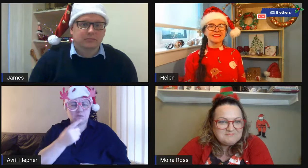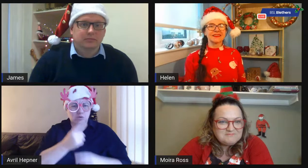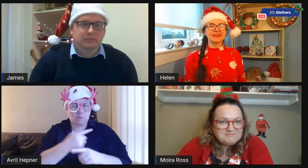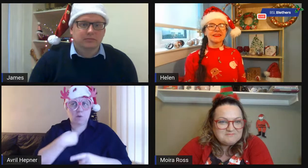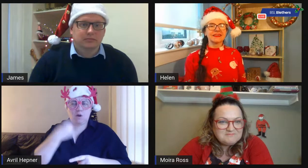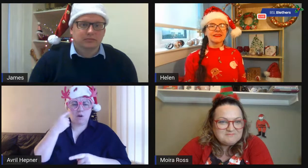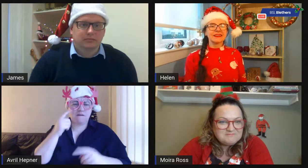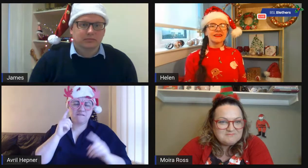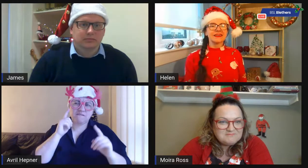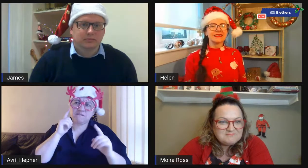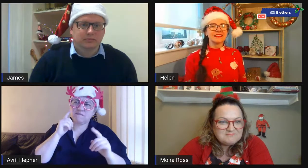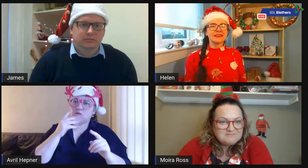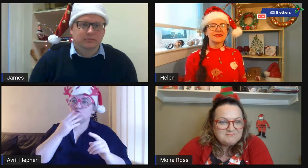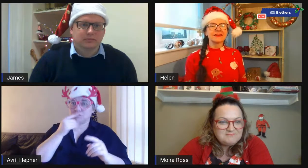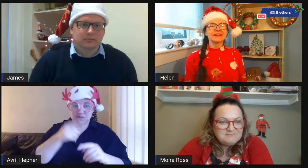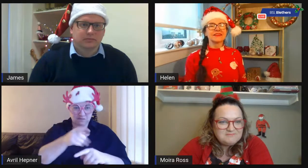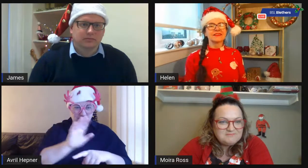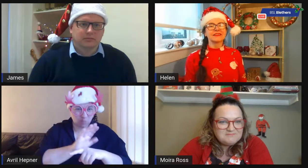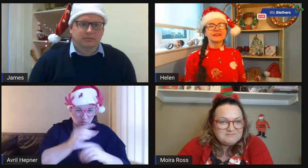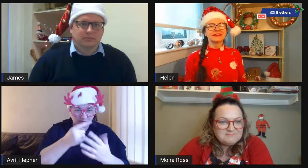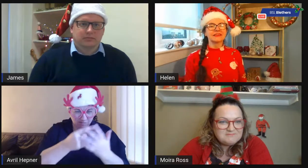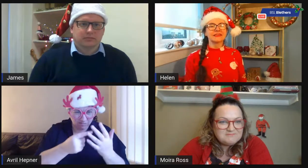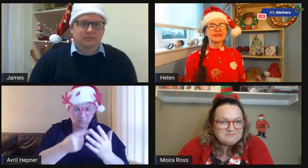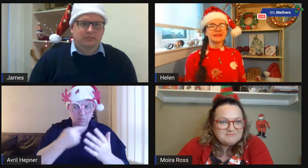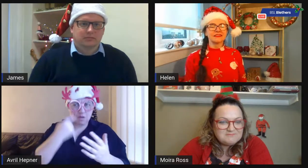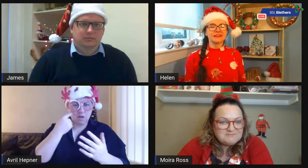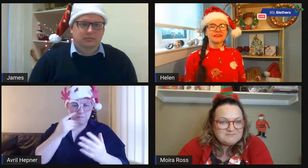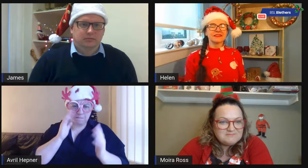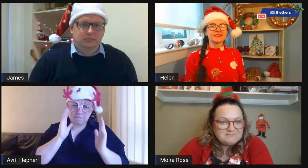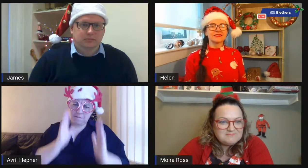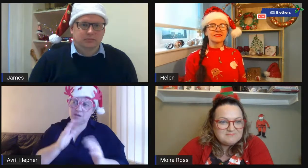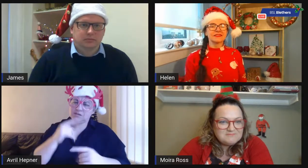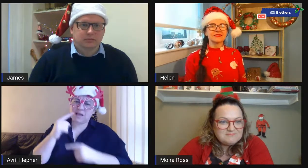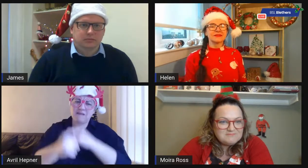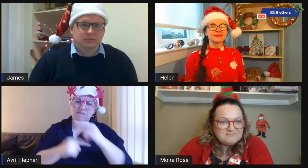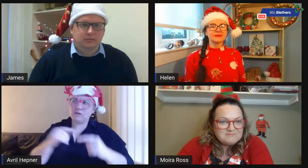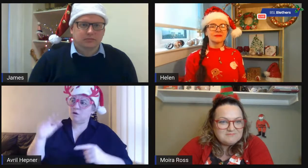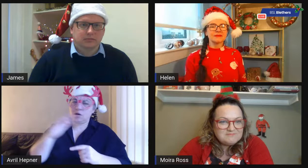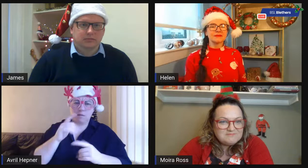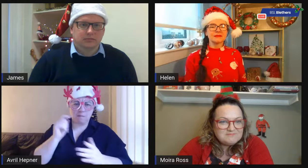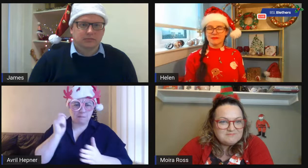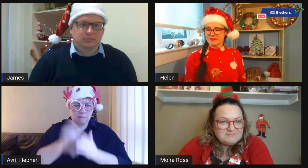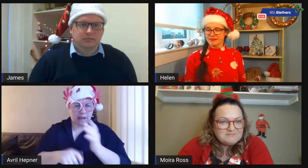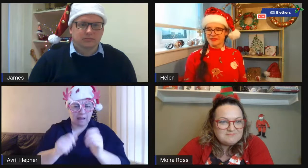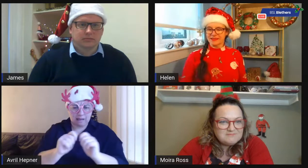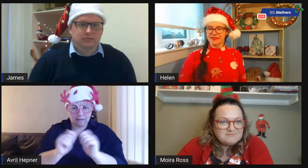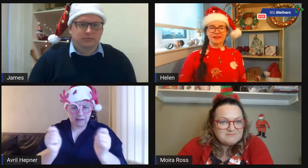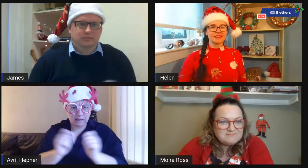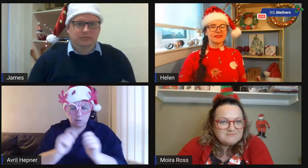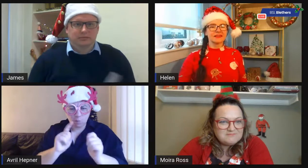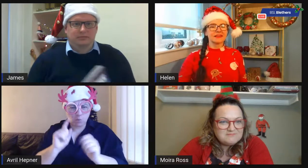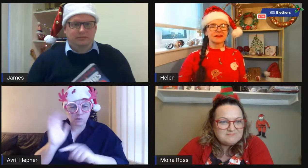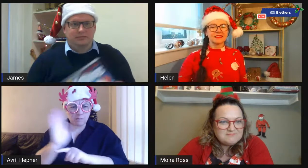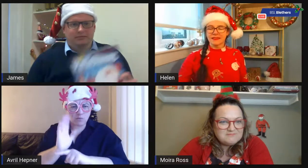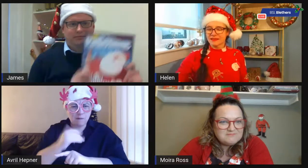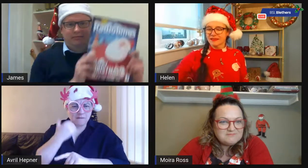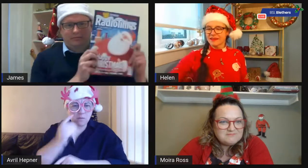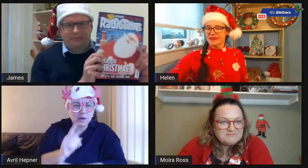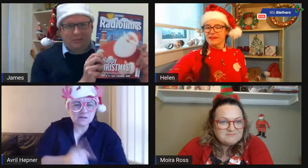to you then, James. There is you were talking about films before, but of course, there's a famous